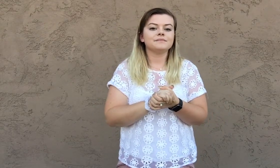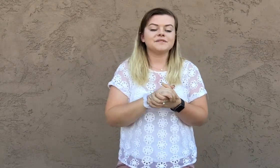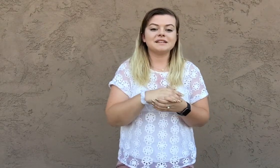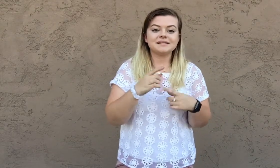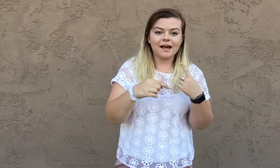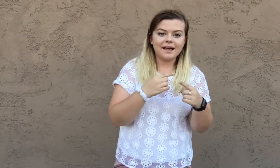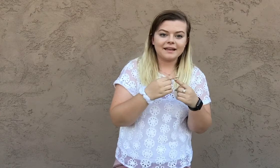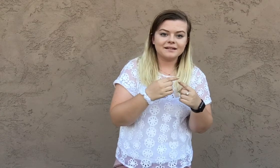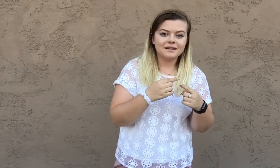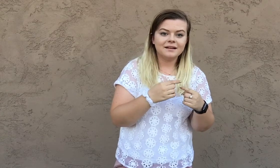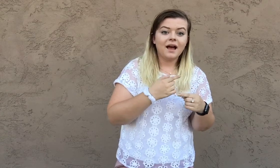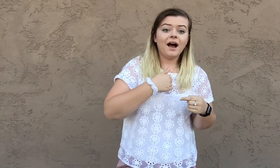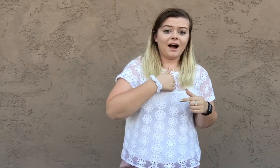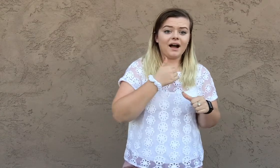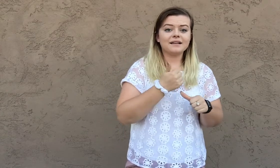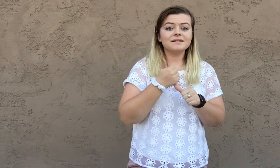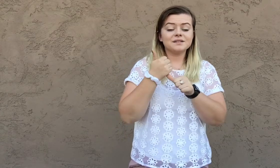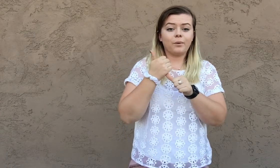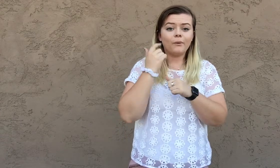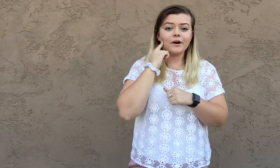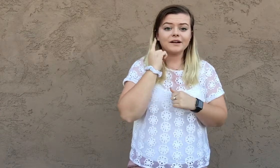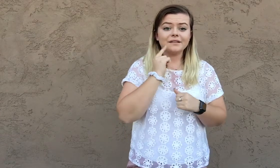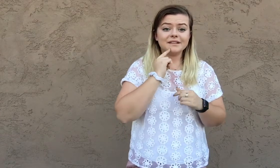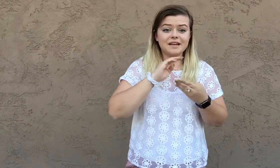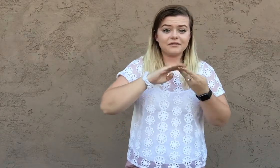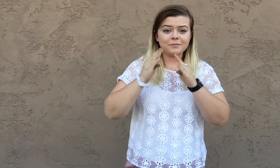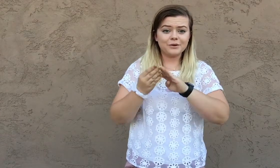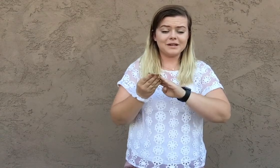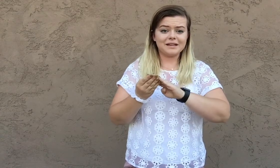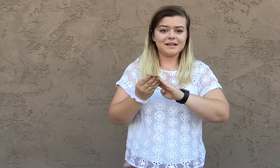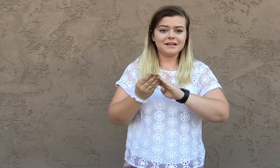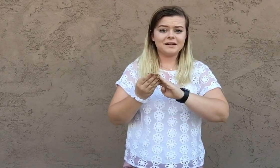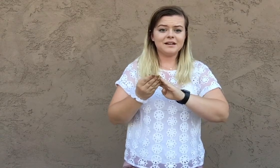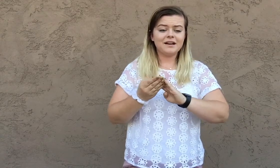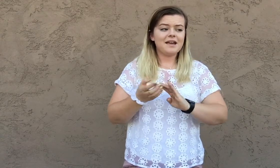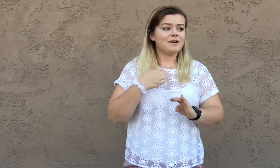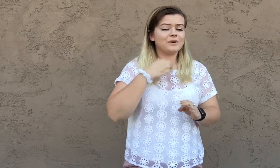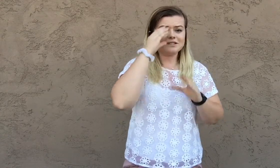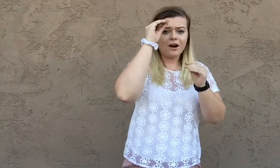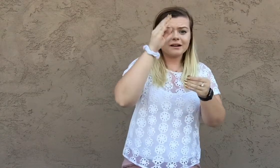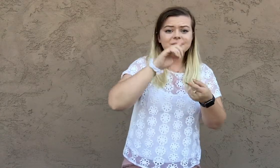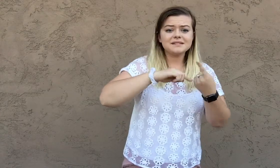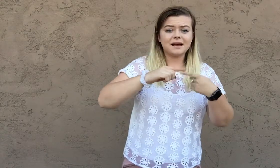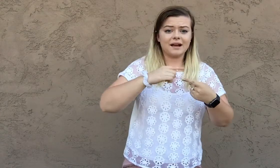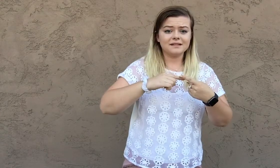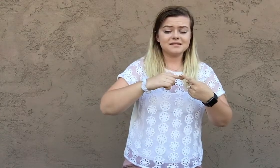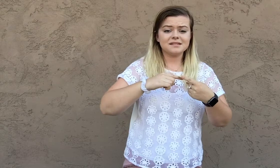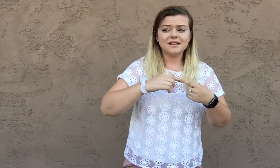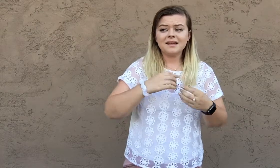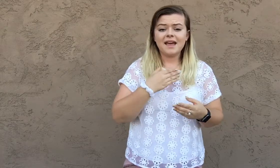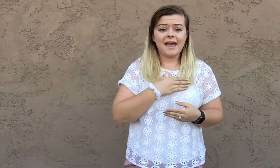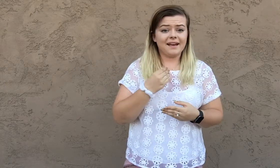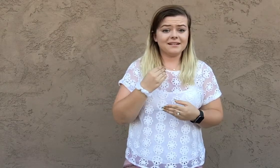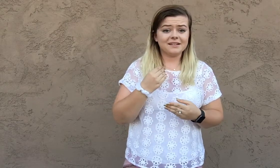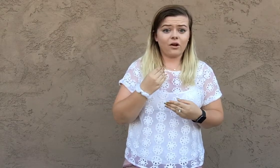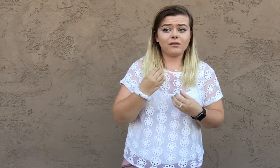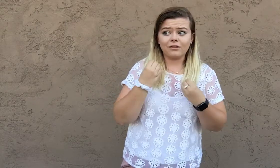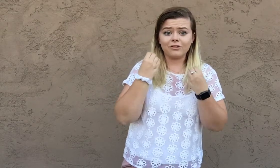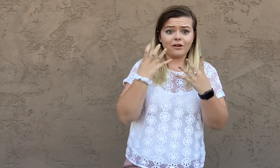to sign, I support the deaf community. And we taught them the signs, and a lot